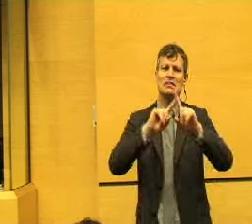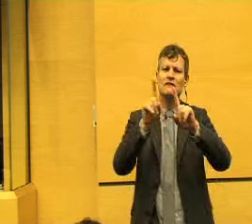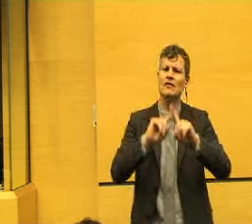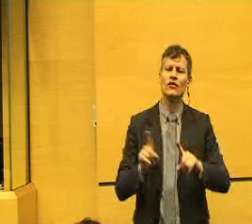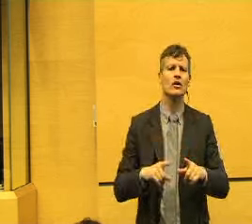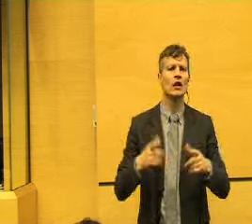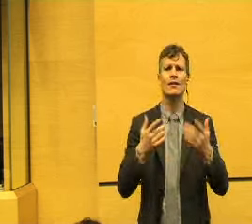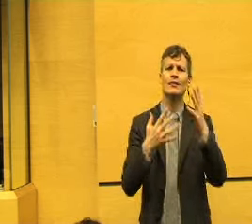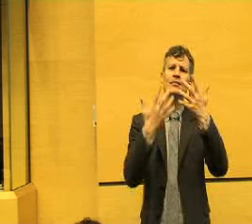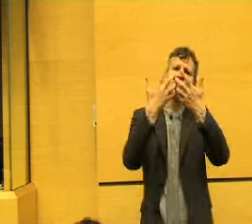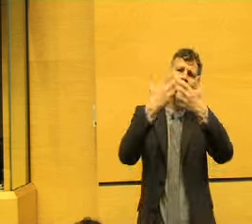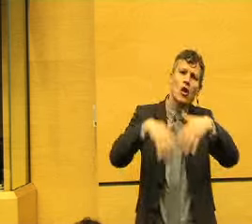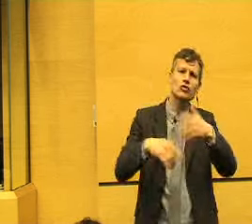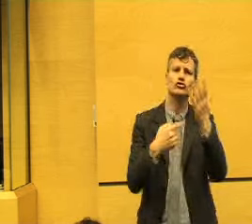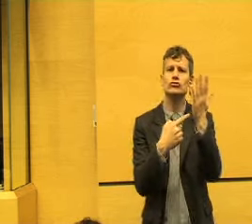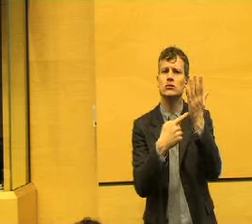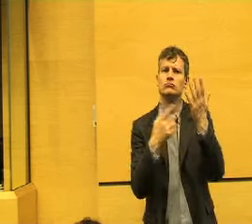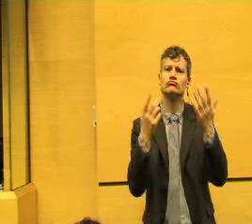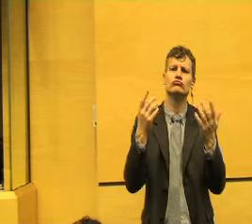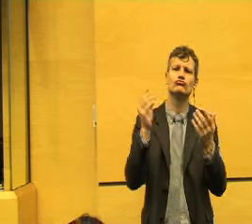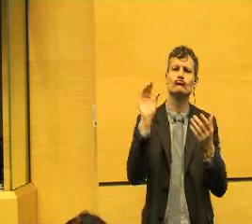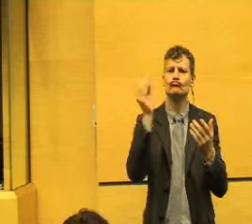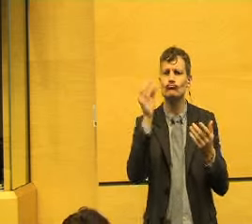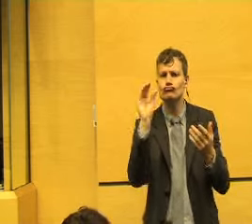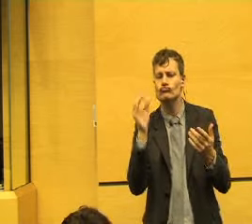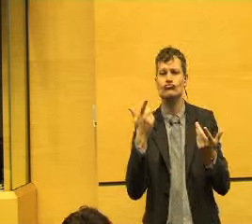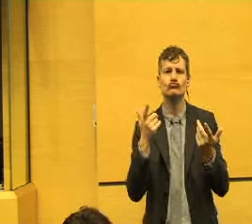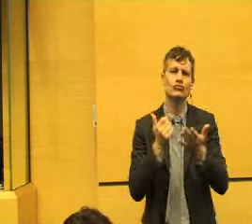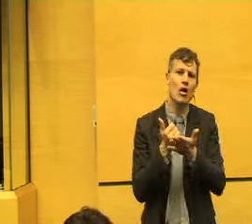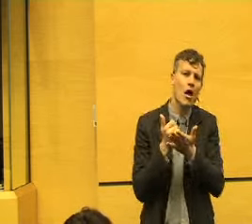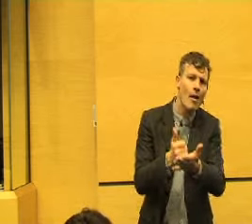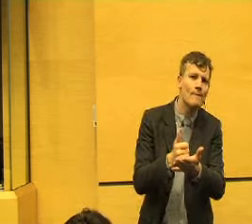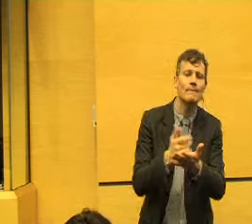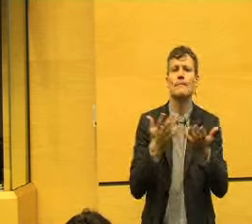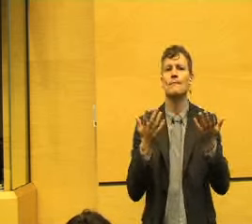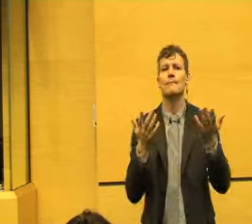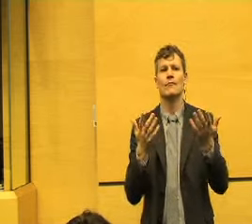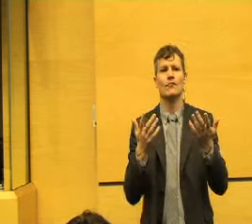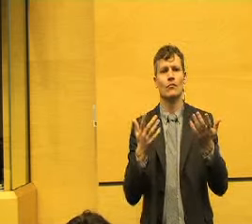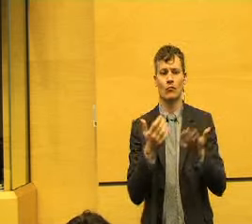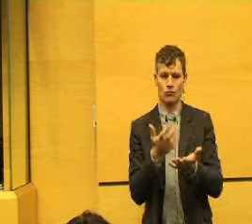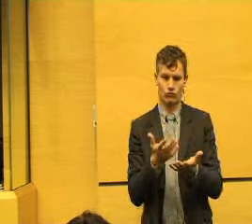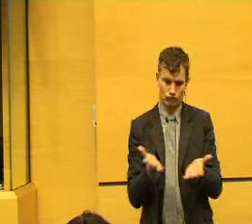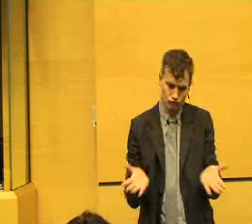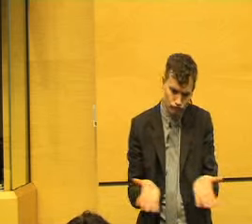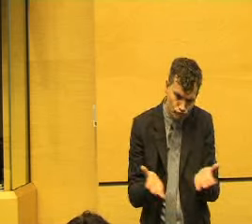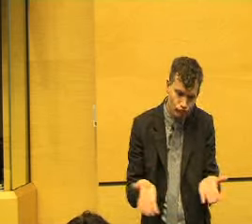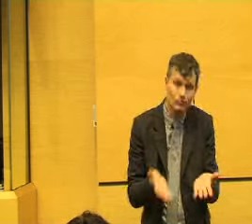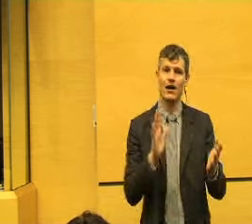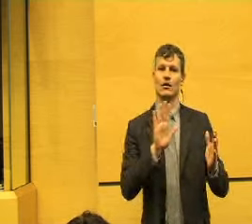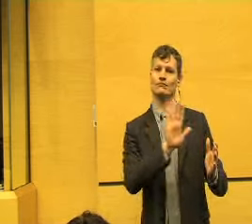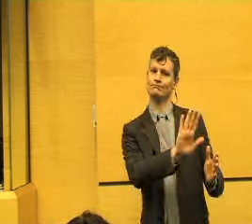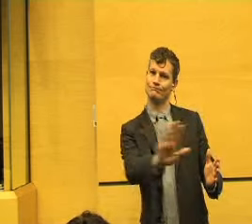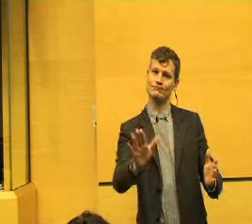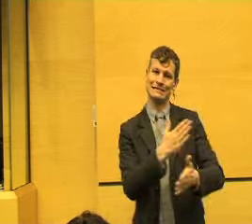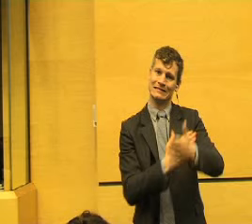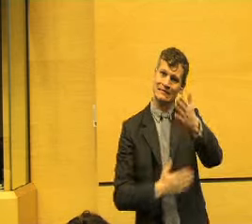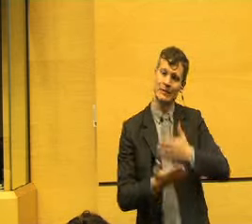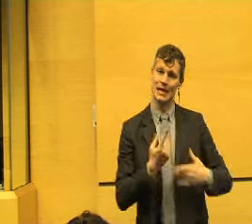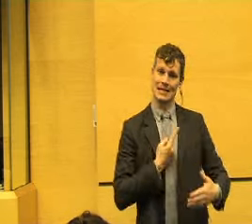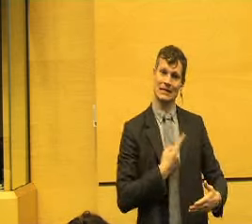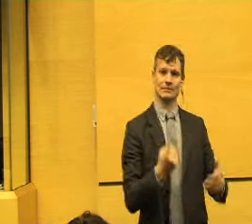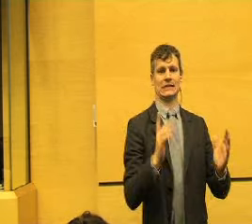devices and services to facilitate independent living of persons with disabilities via